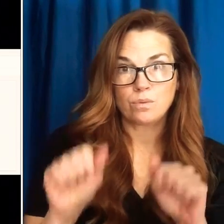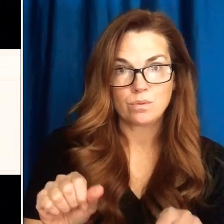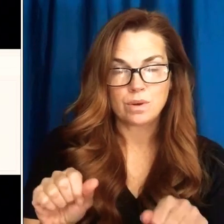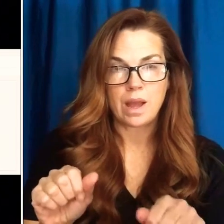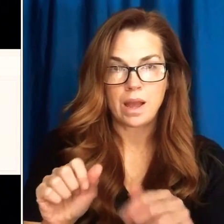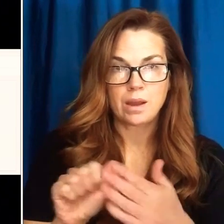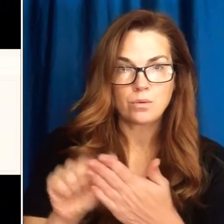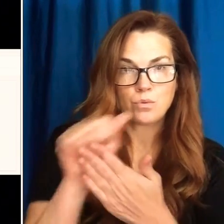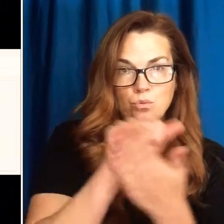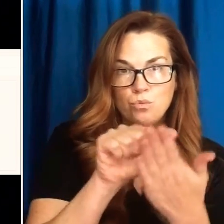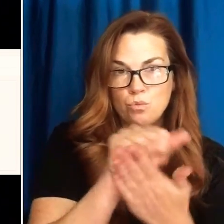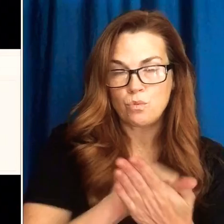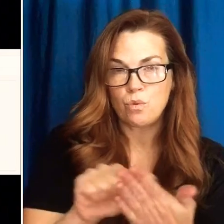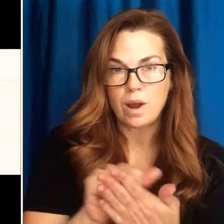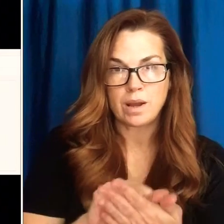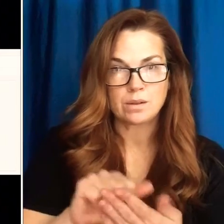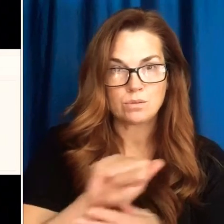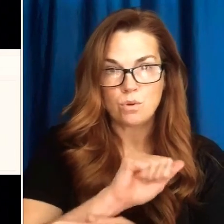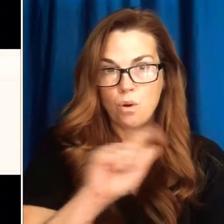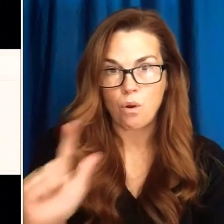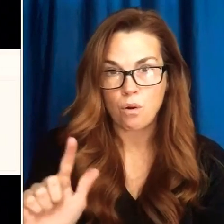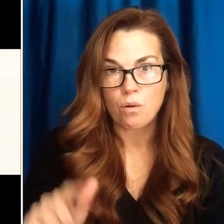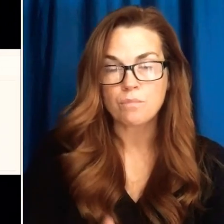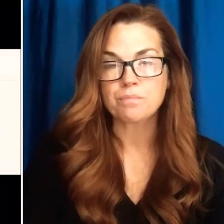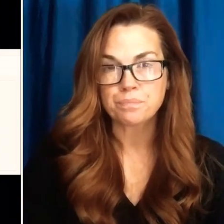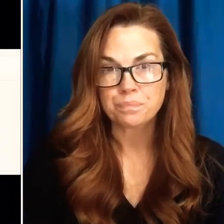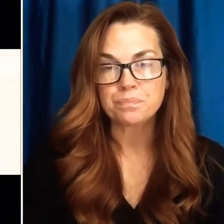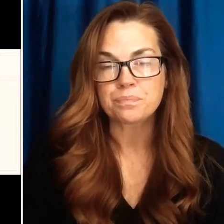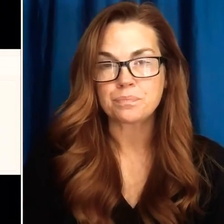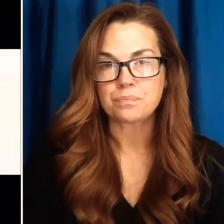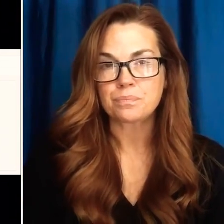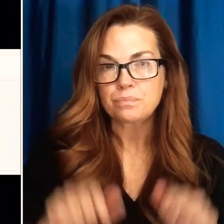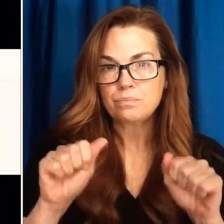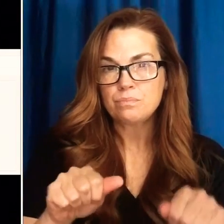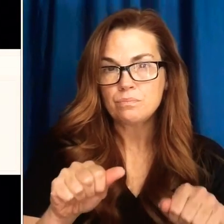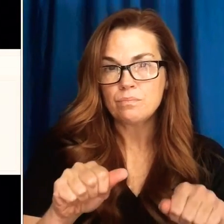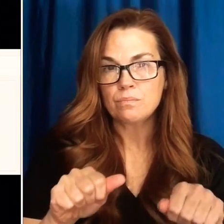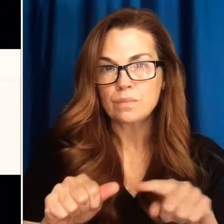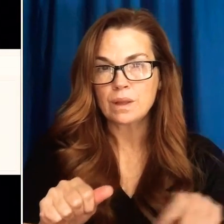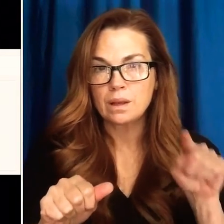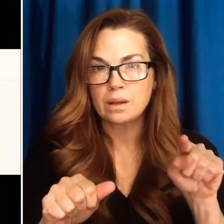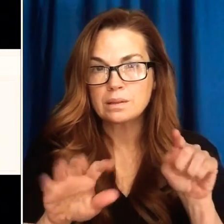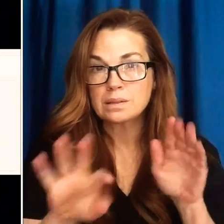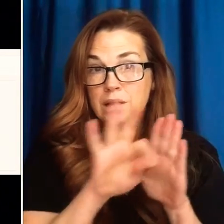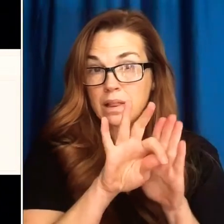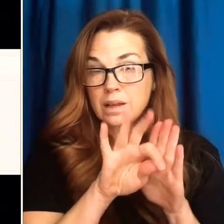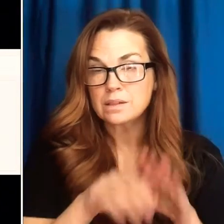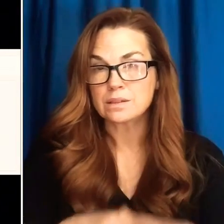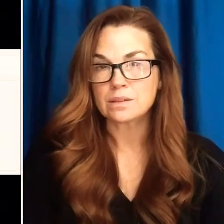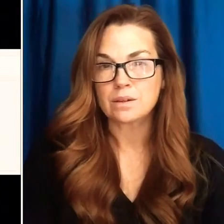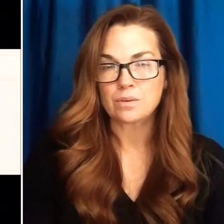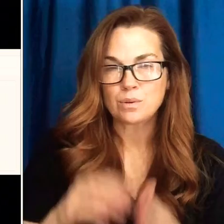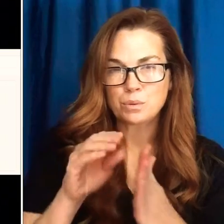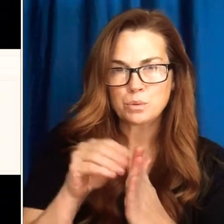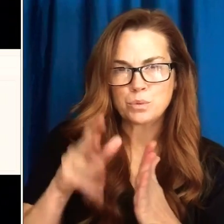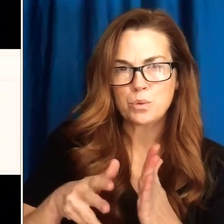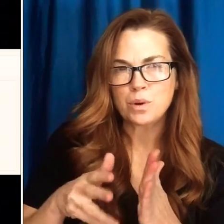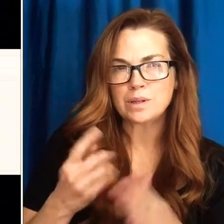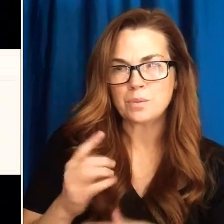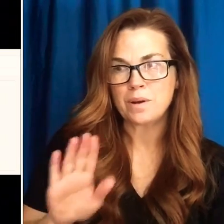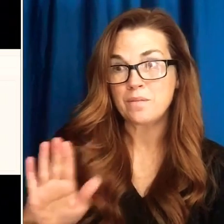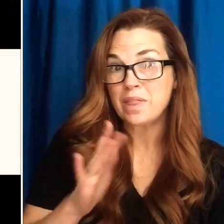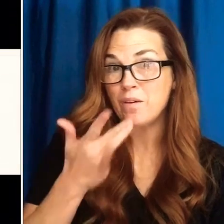the board. You can click on the select tool, which we'll get to in a second. And then one of the students' favorite functions is the sticky